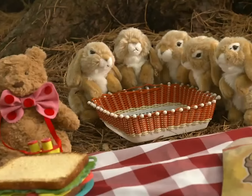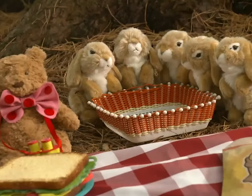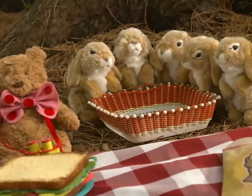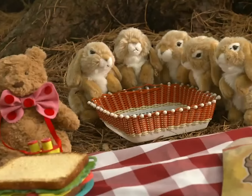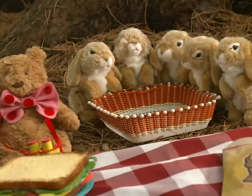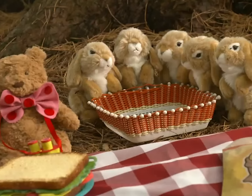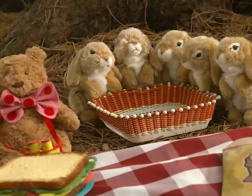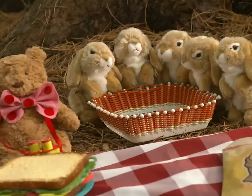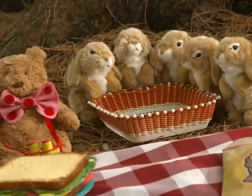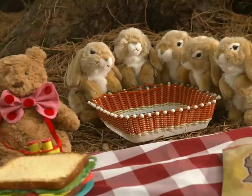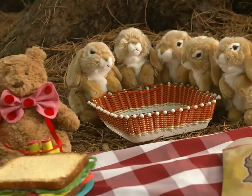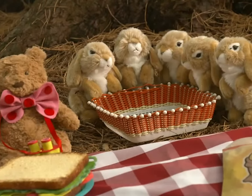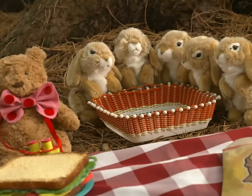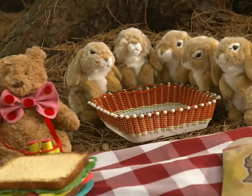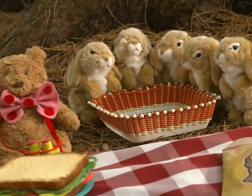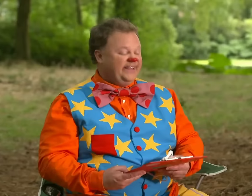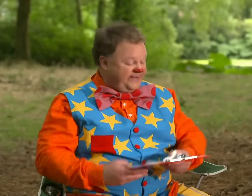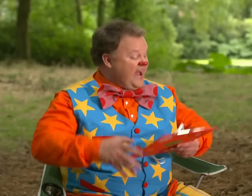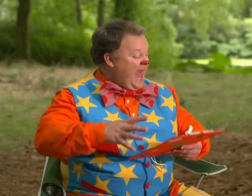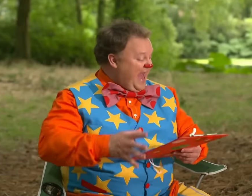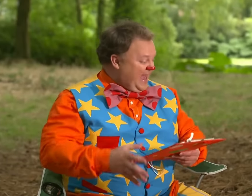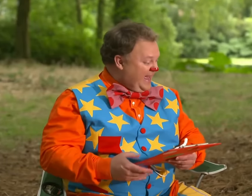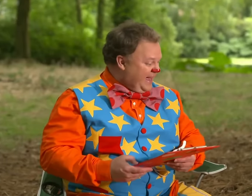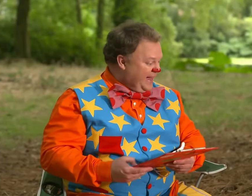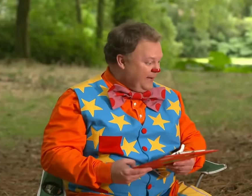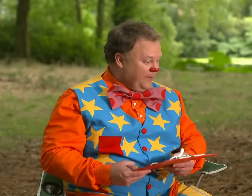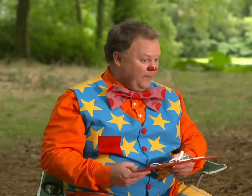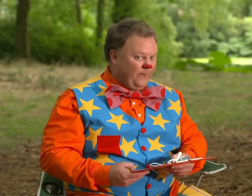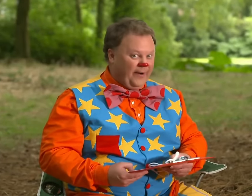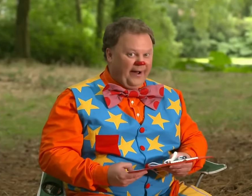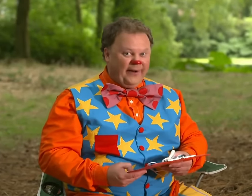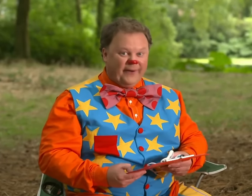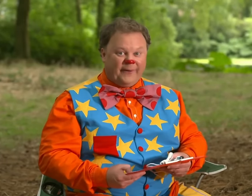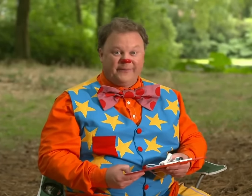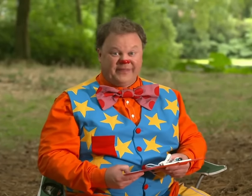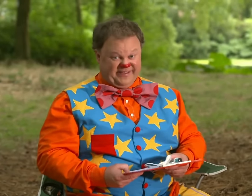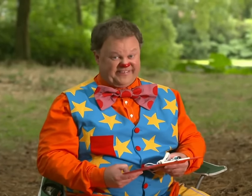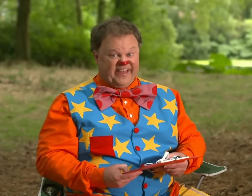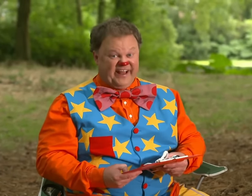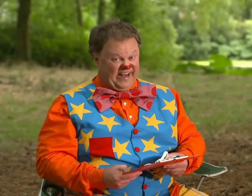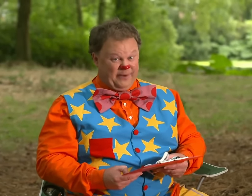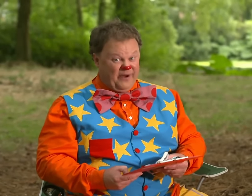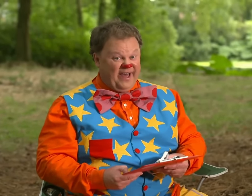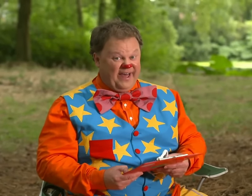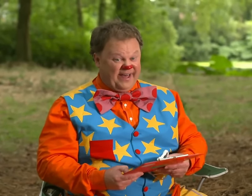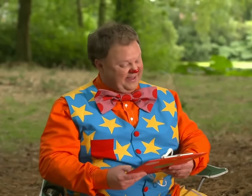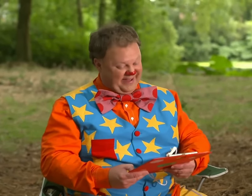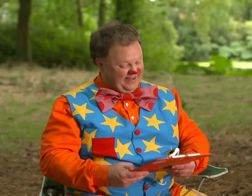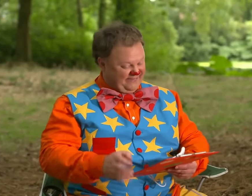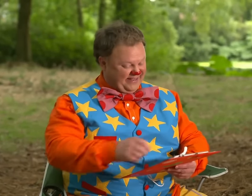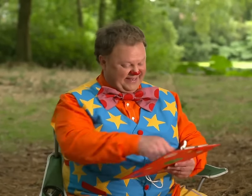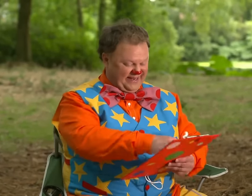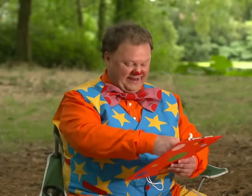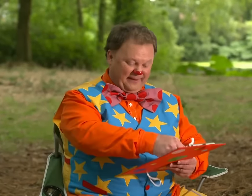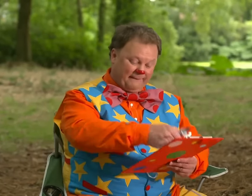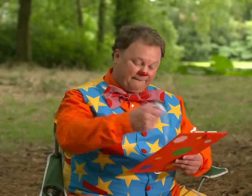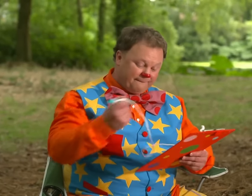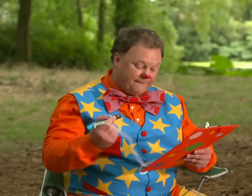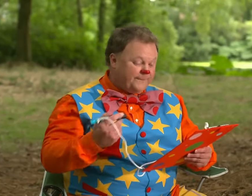Wow, those rabbits were hungry. Yay! Whoa, they certainly were. Mr.